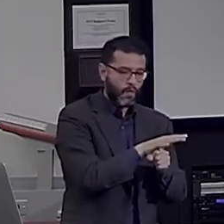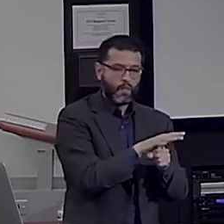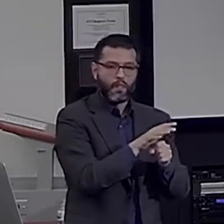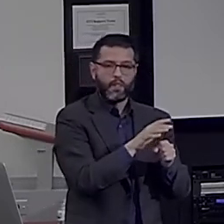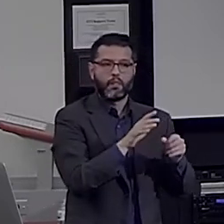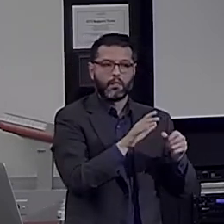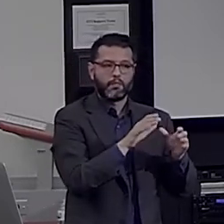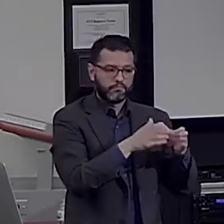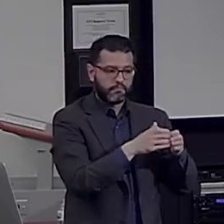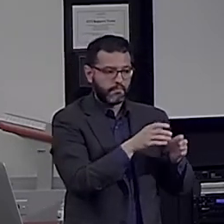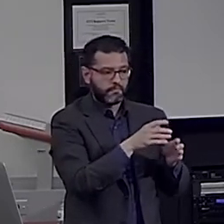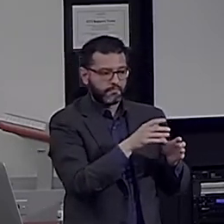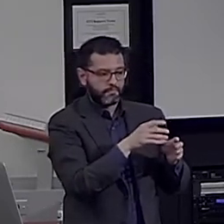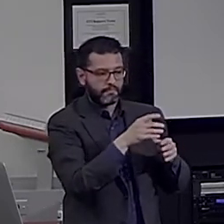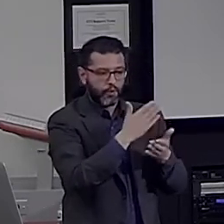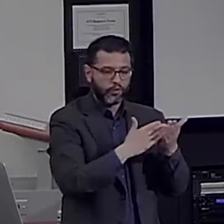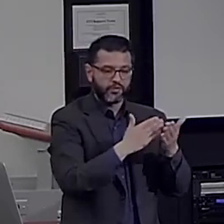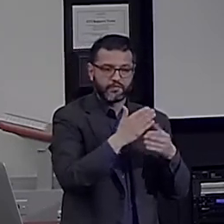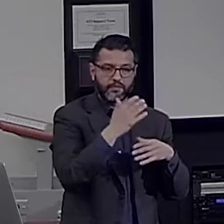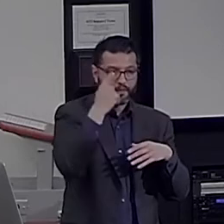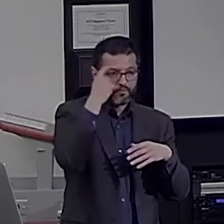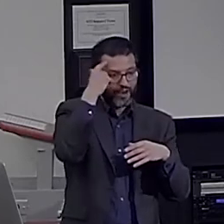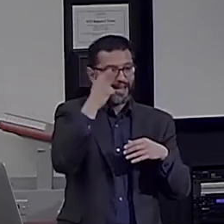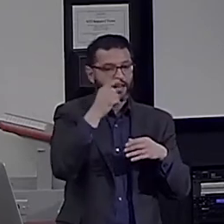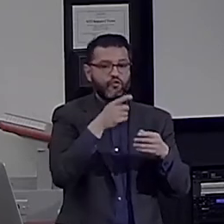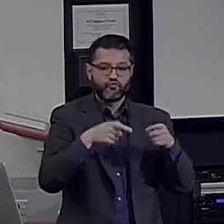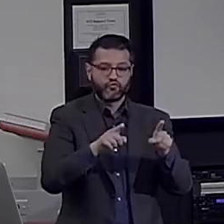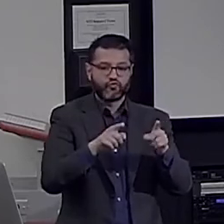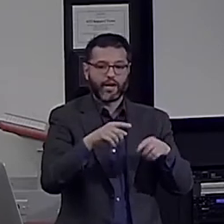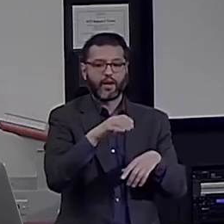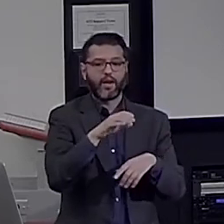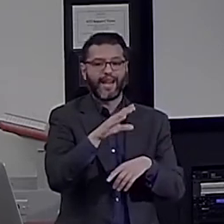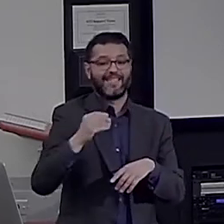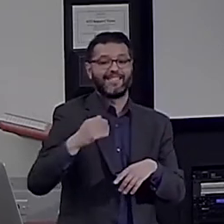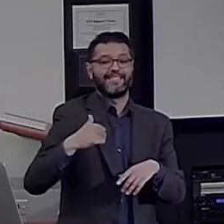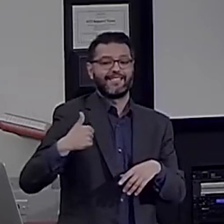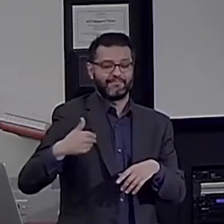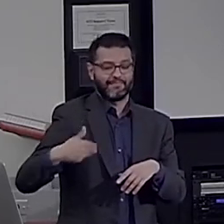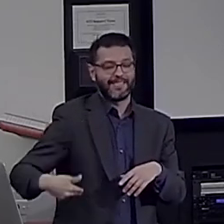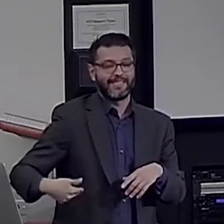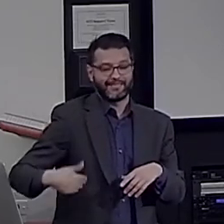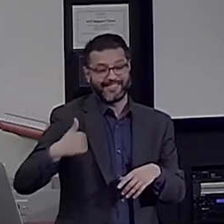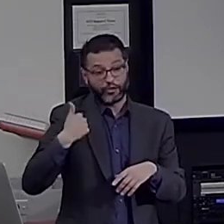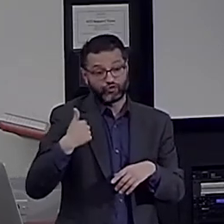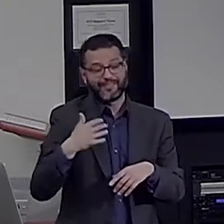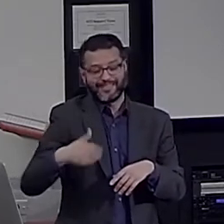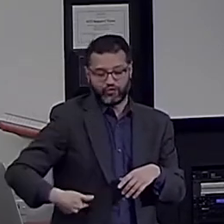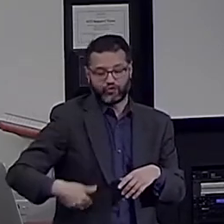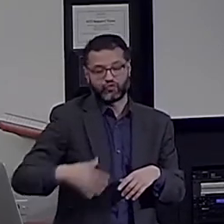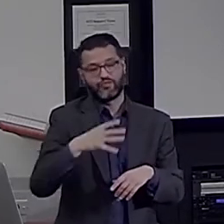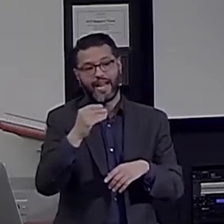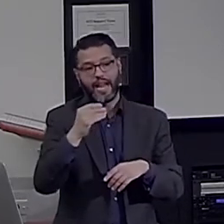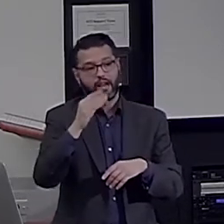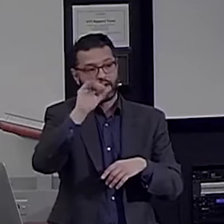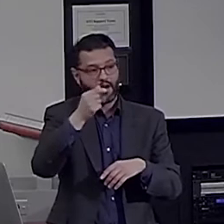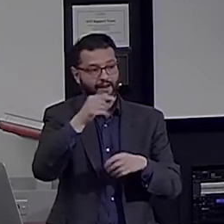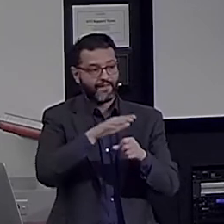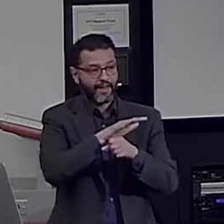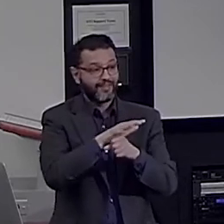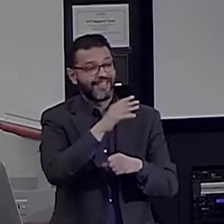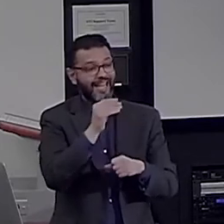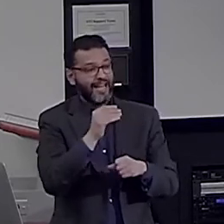sensory and cognitive processes but they may also play a role in coupling of remote cortical areas and this